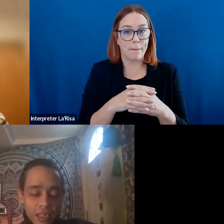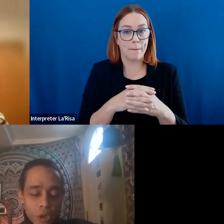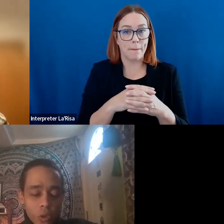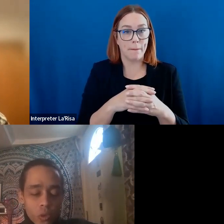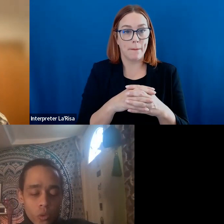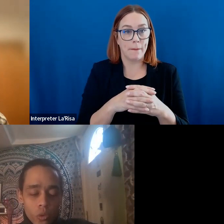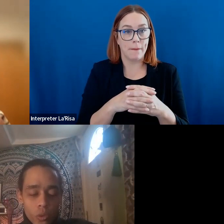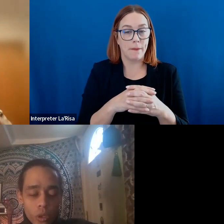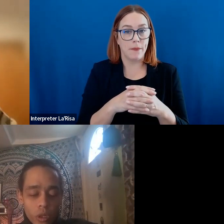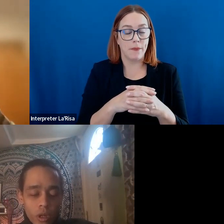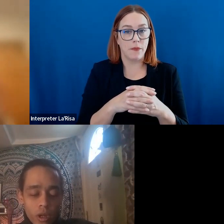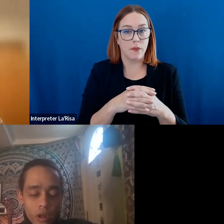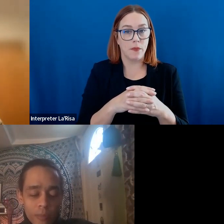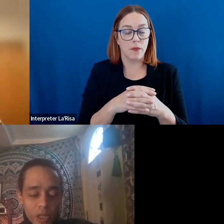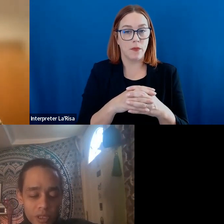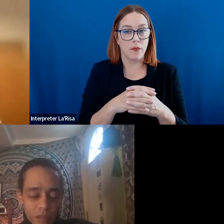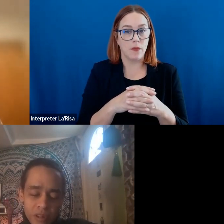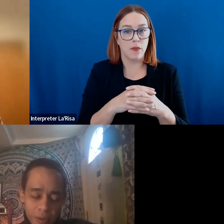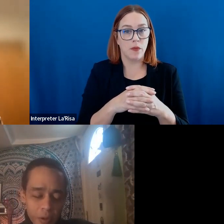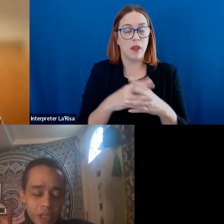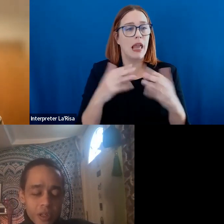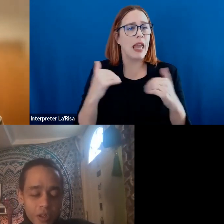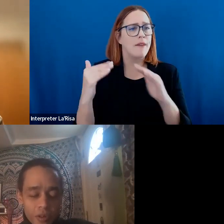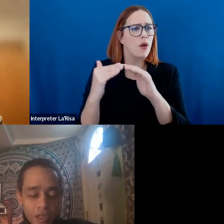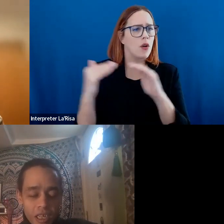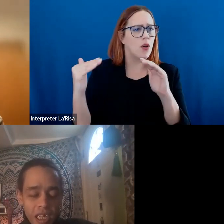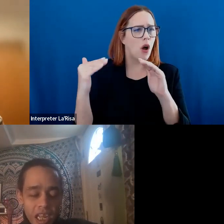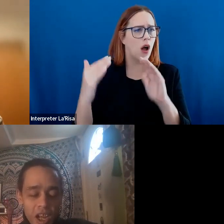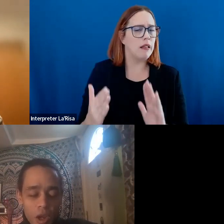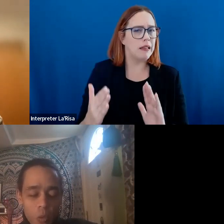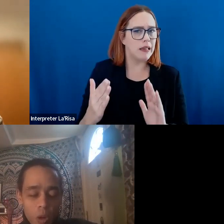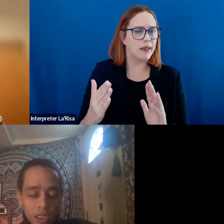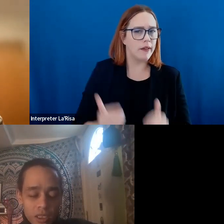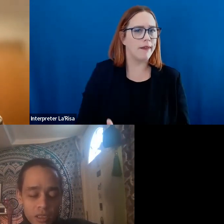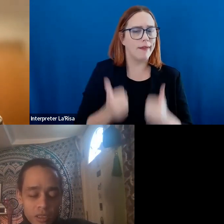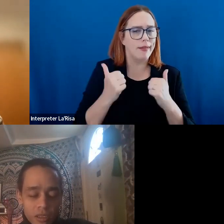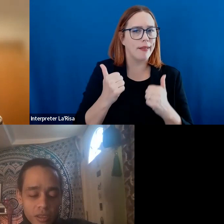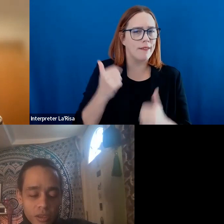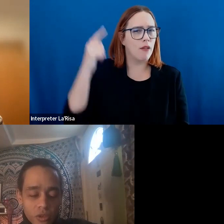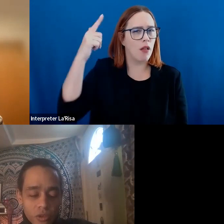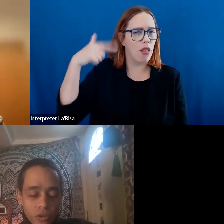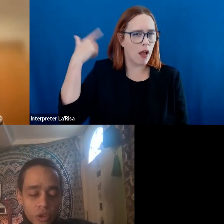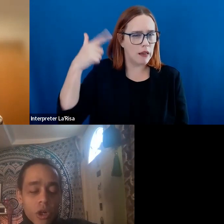Atlantic, who about a week ago, was